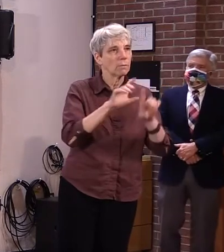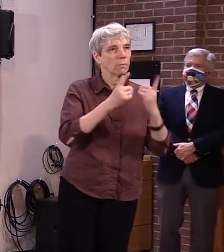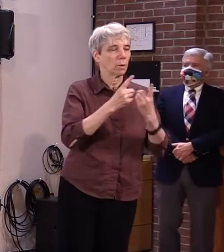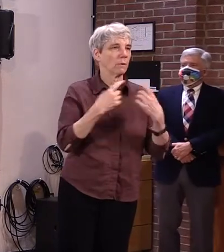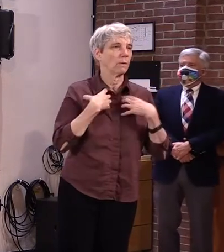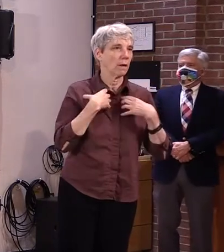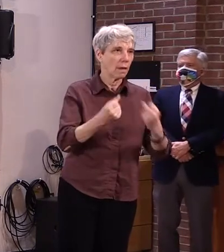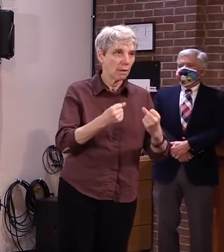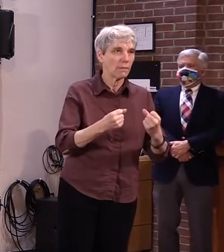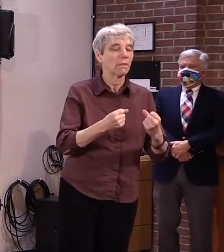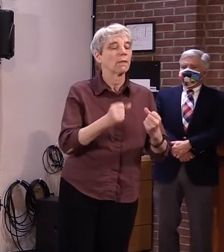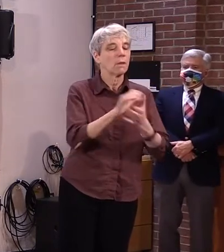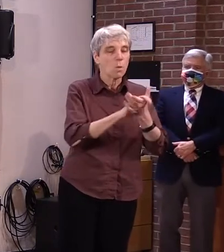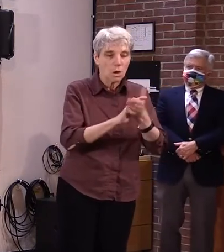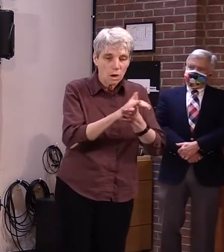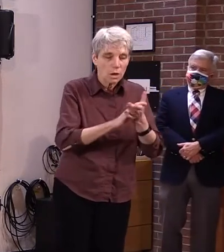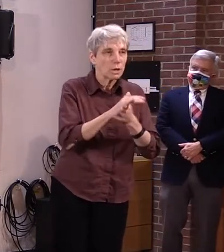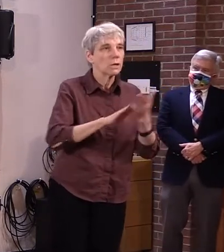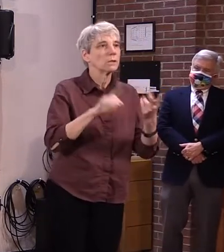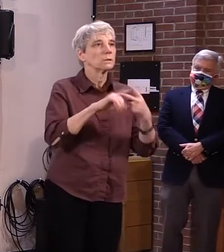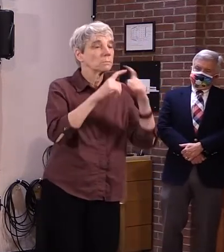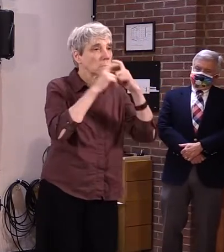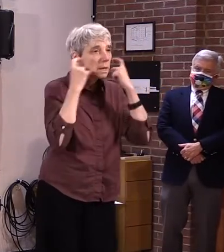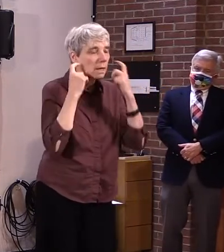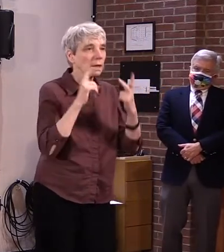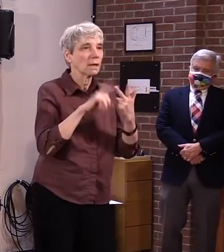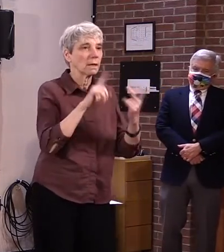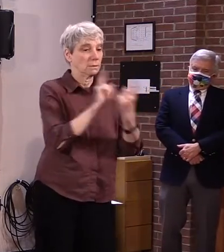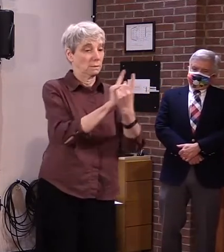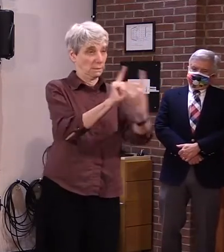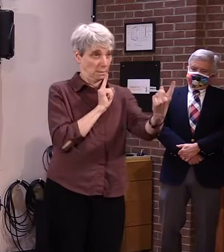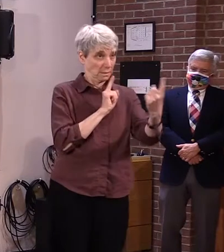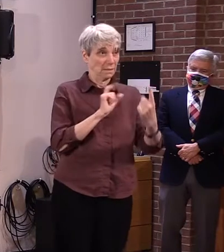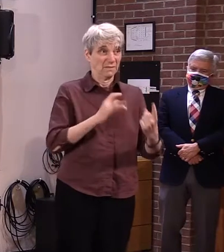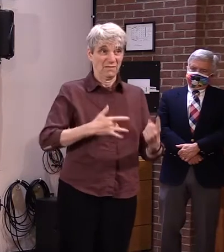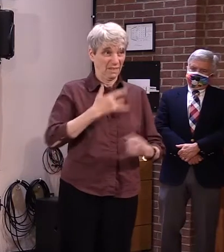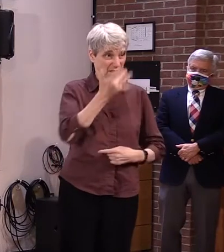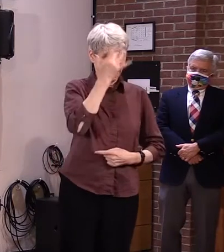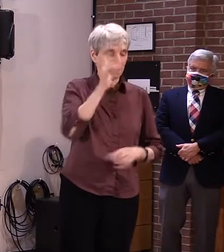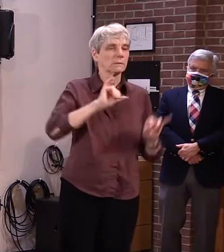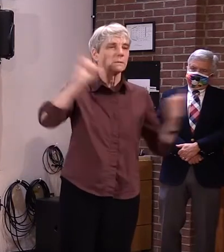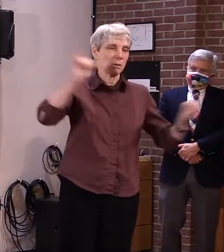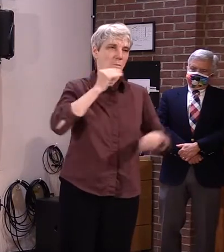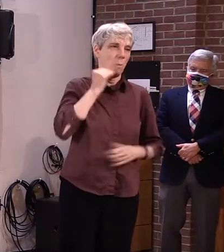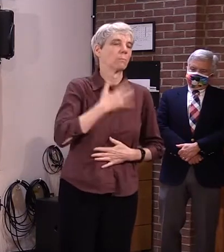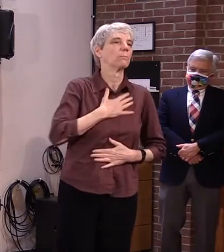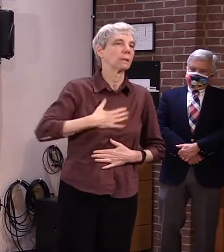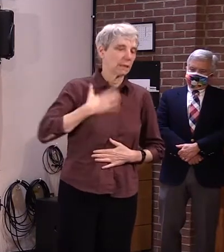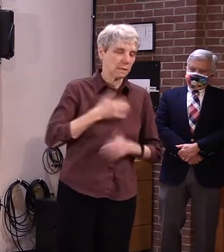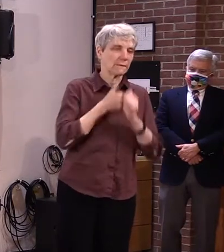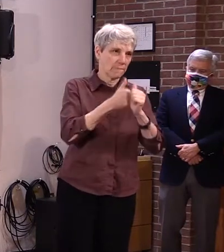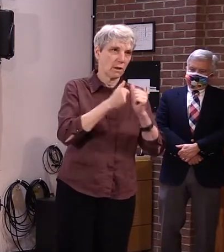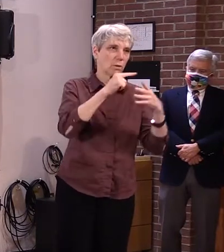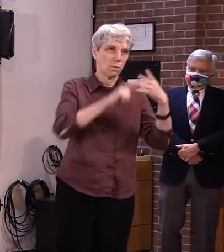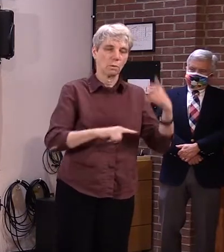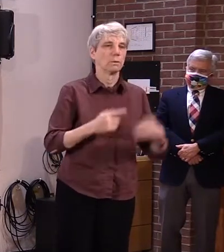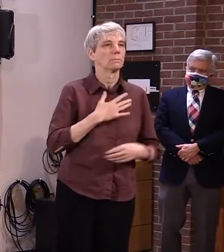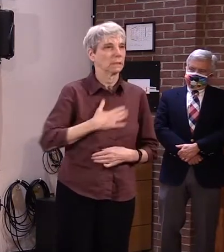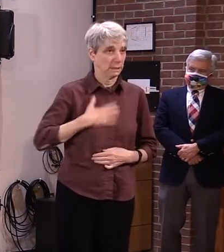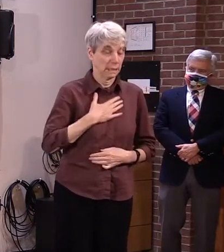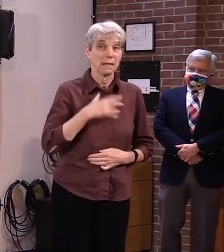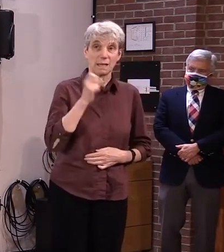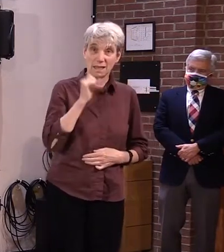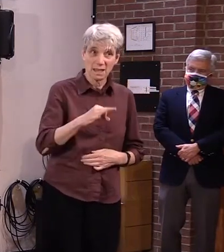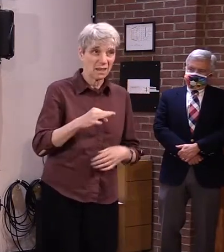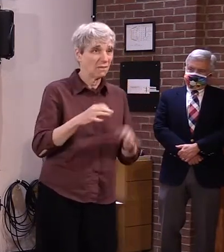distance, avoid crowds, wash our hands, and stay home and away from others when sick. If we take